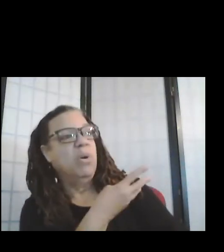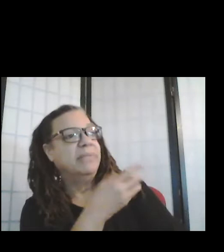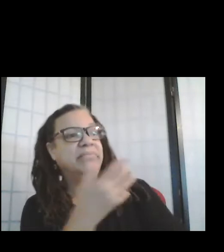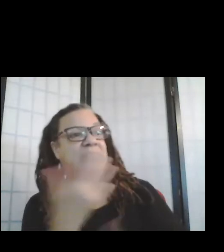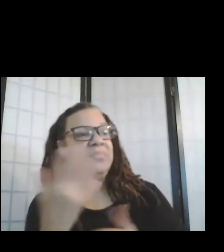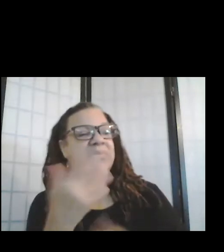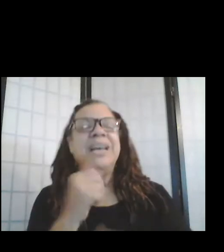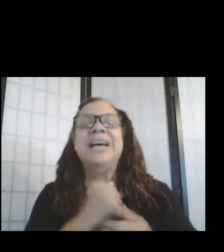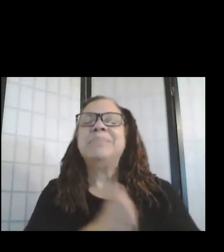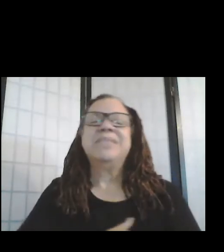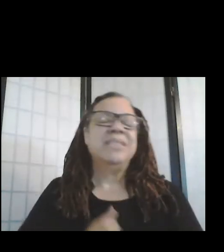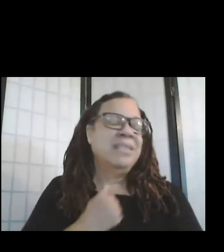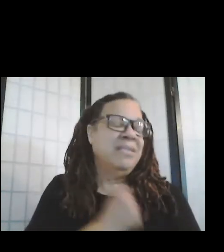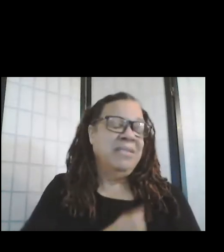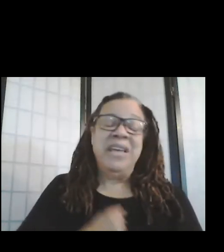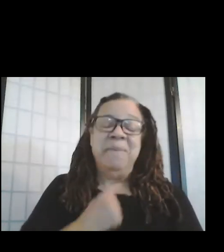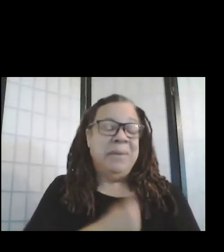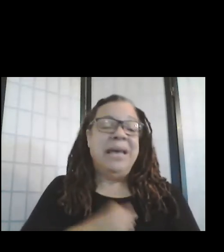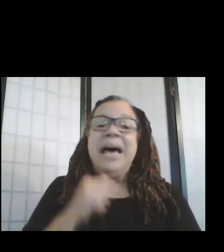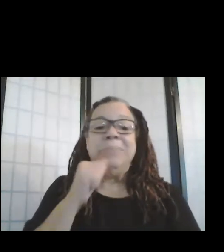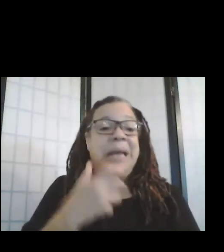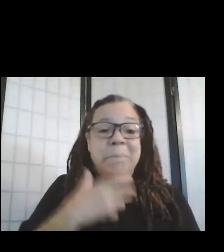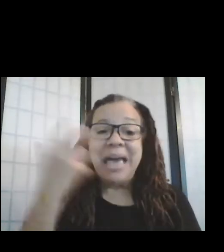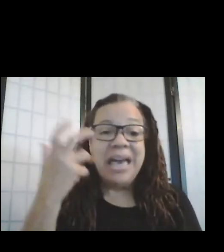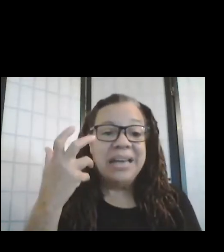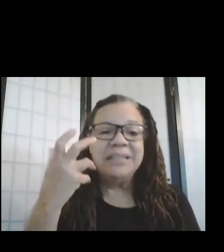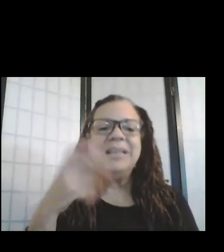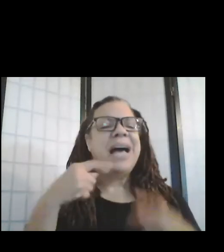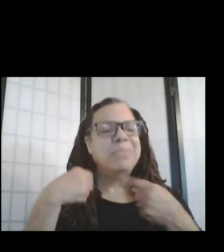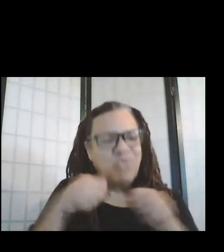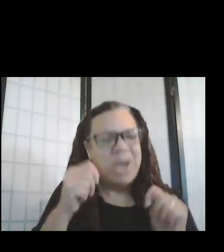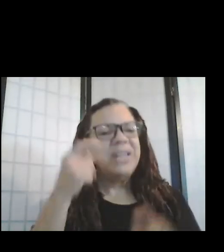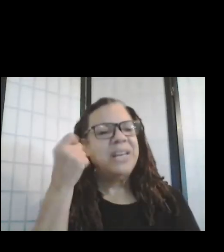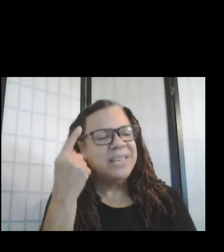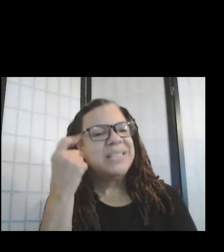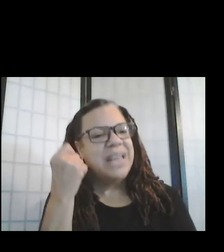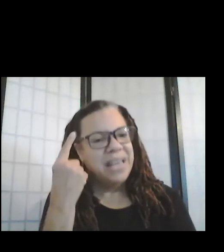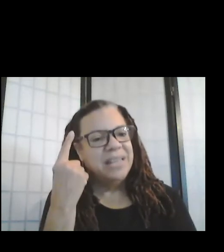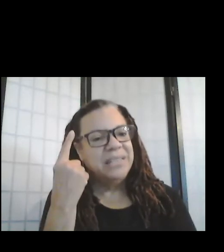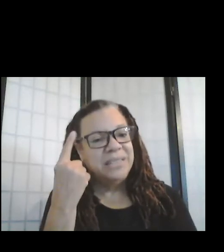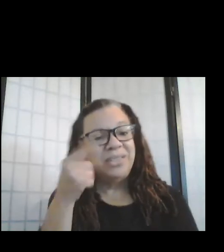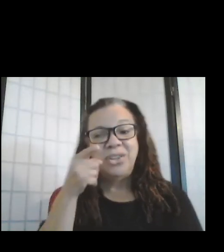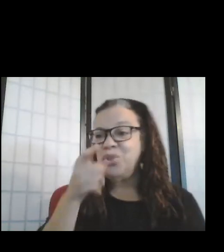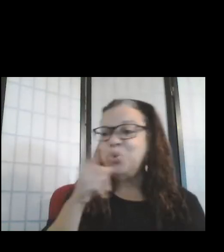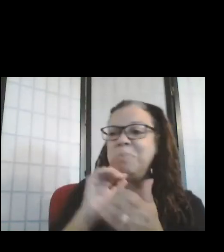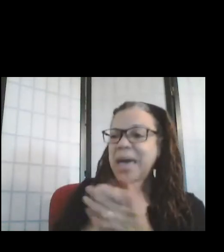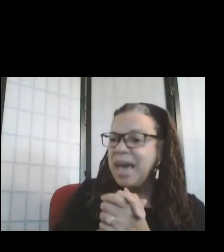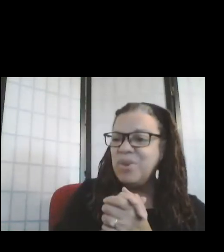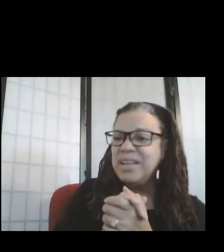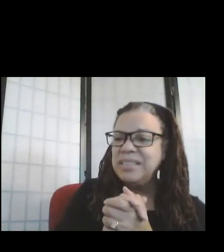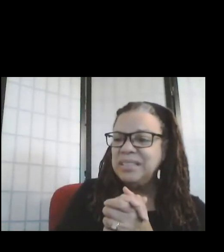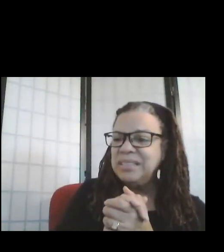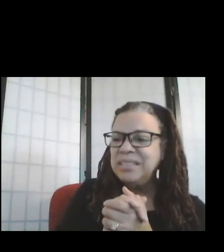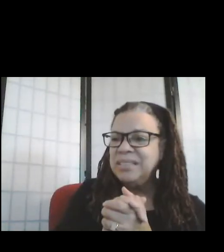Forgive me, I'm not angry. I'm not. I'm trying to understand. You married